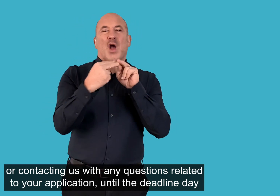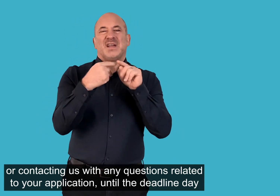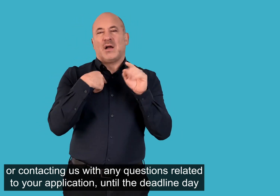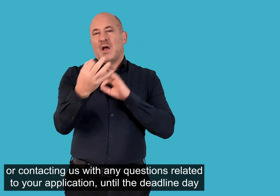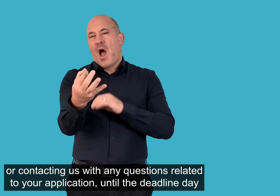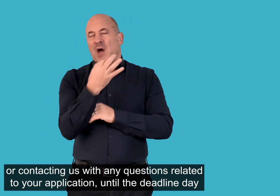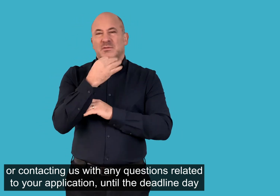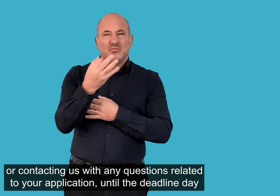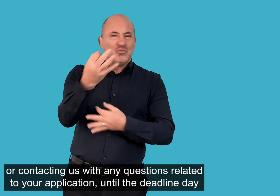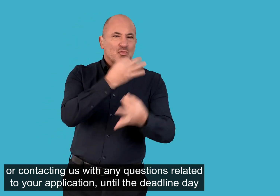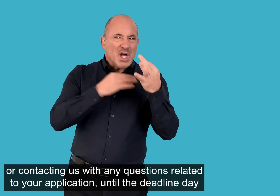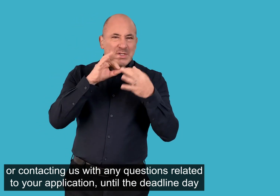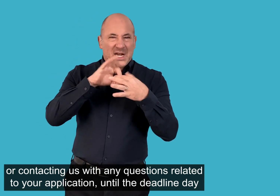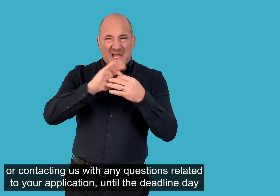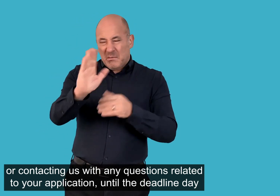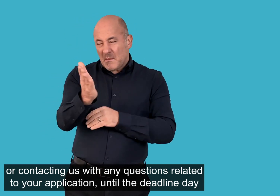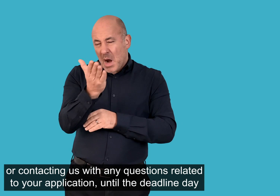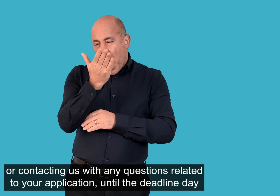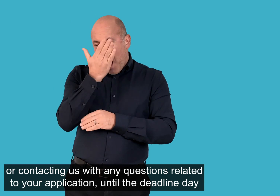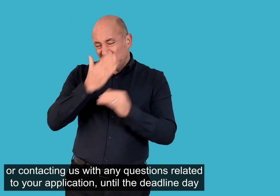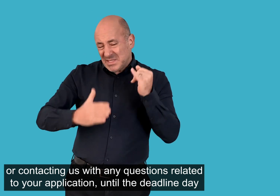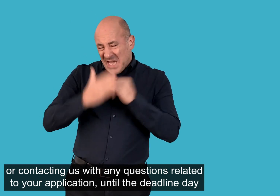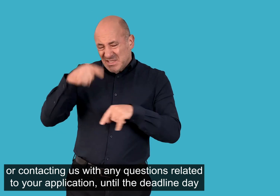to your application until the deadline day,